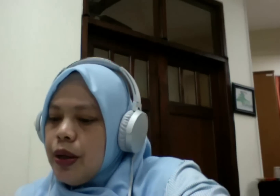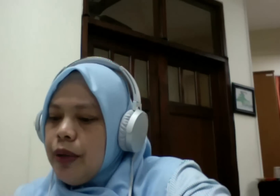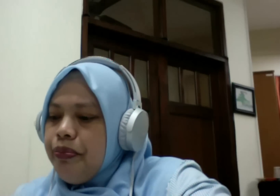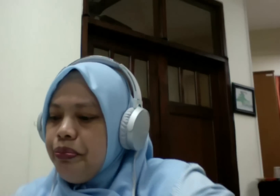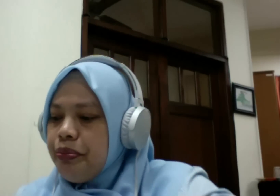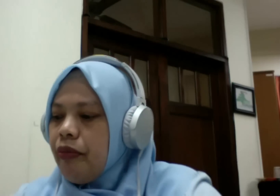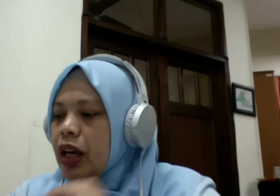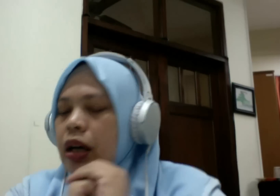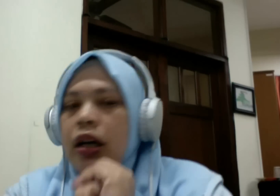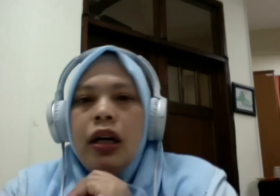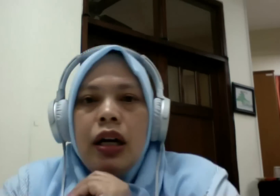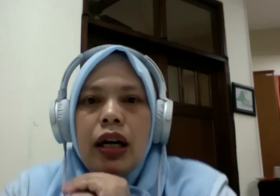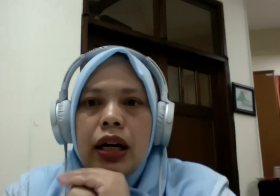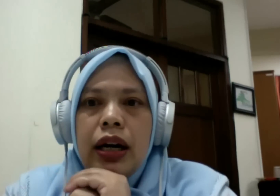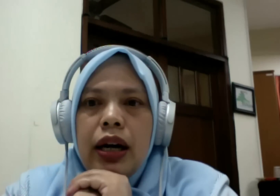So